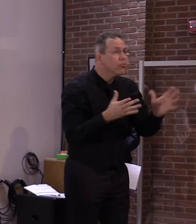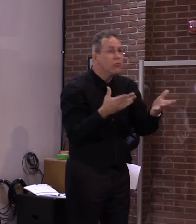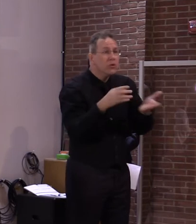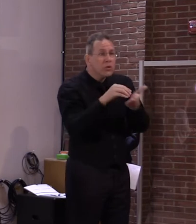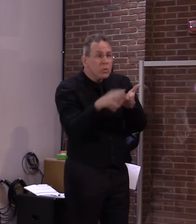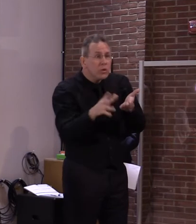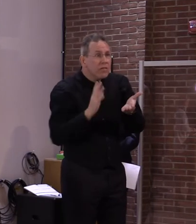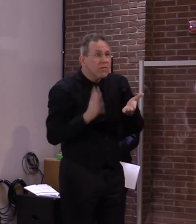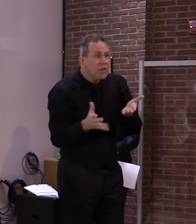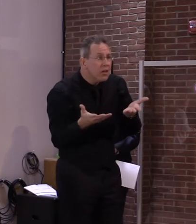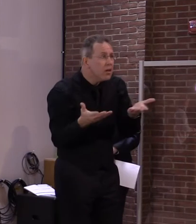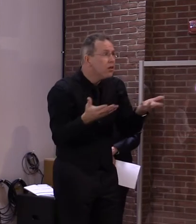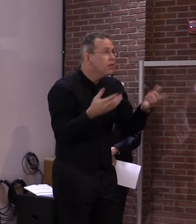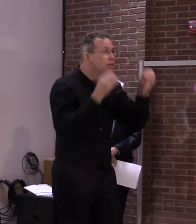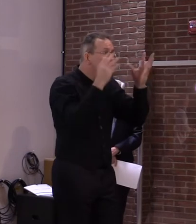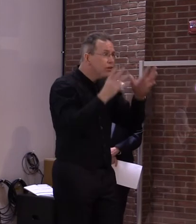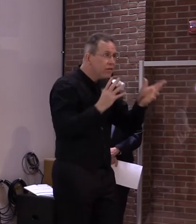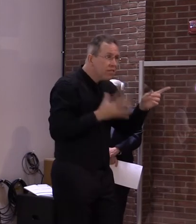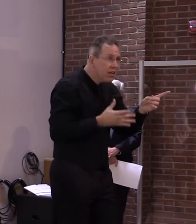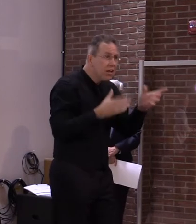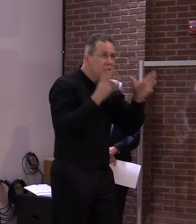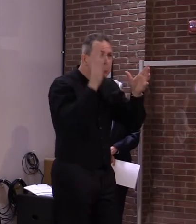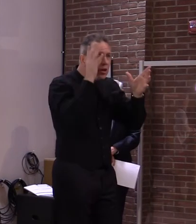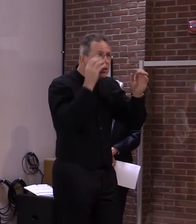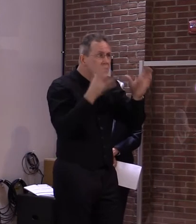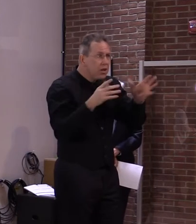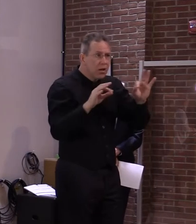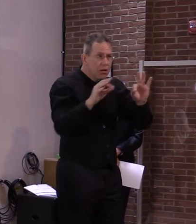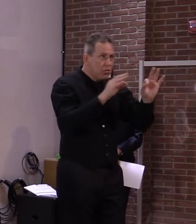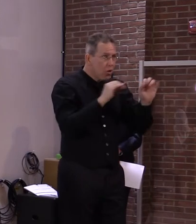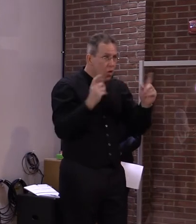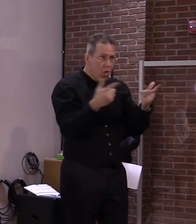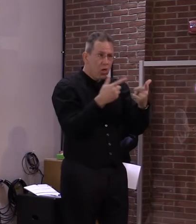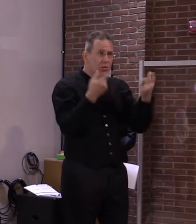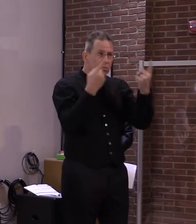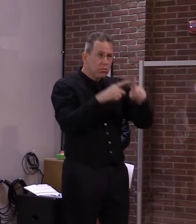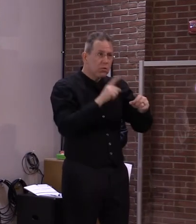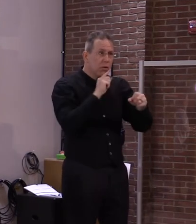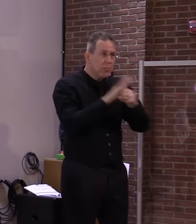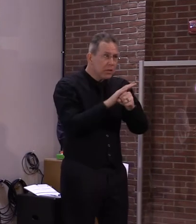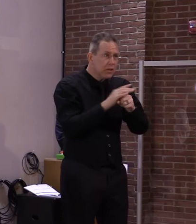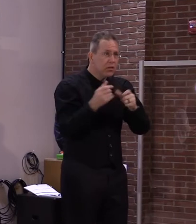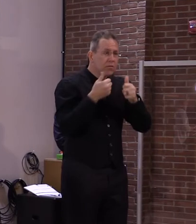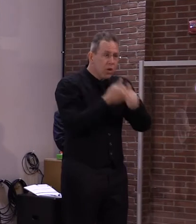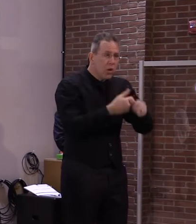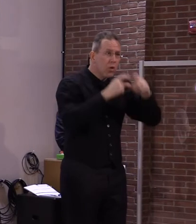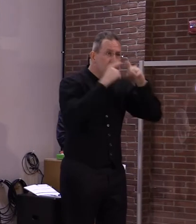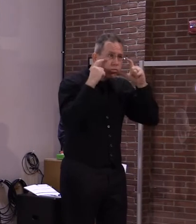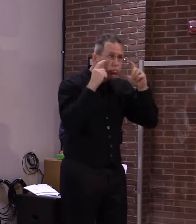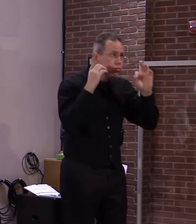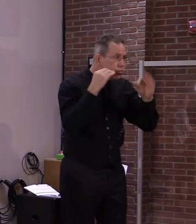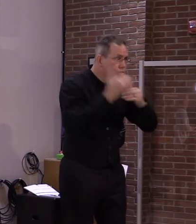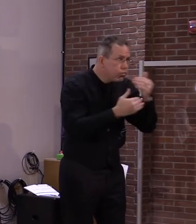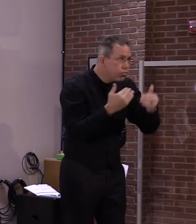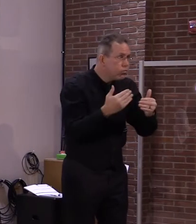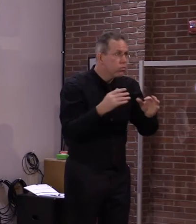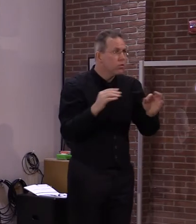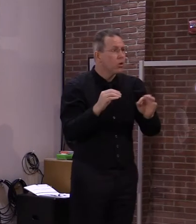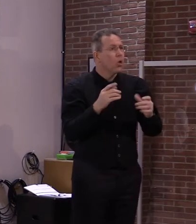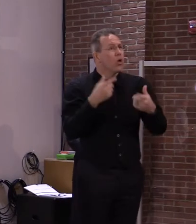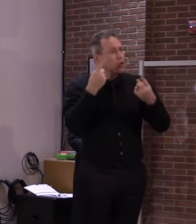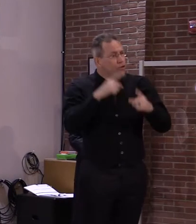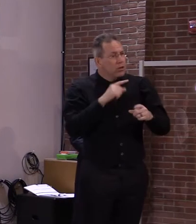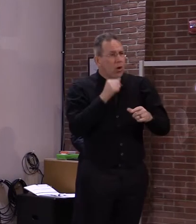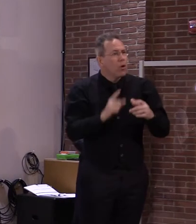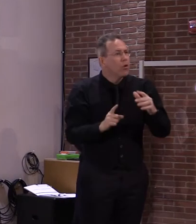masking physical distancing and foregoing team-based social activities remain steadfast i'll now turn it over